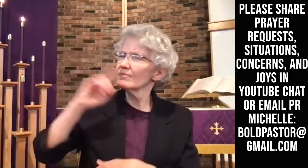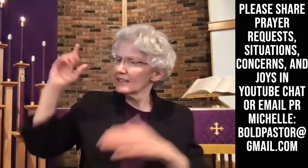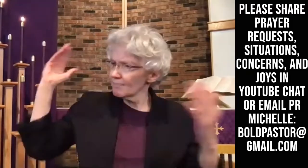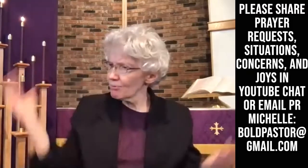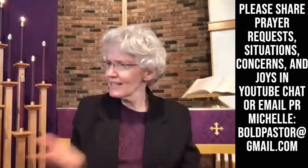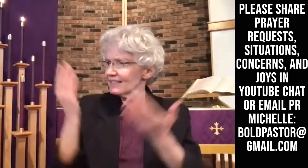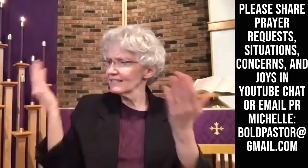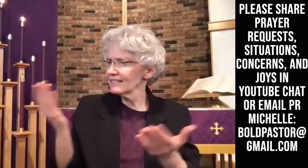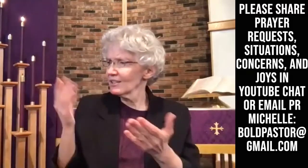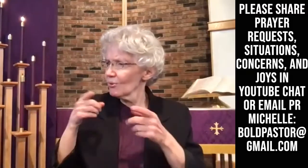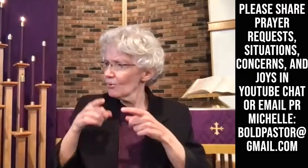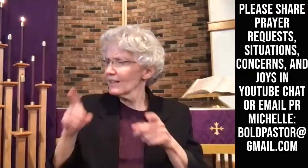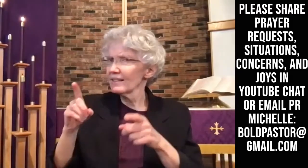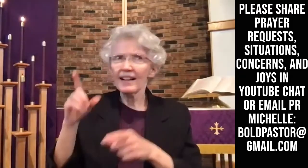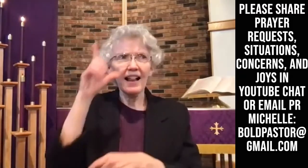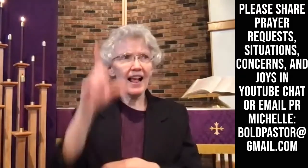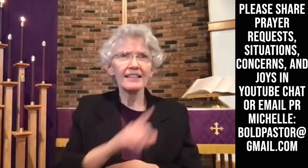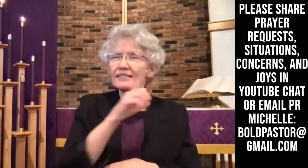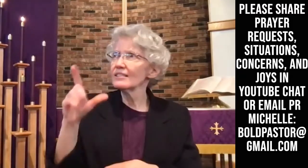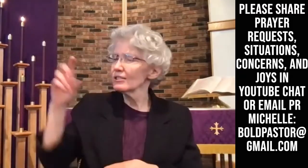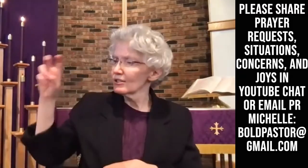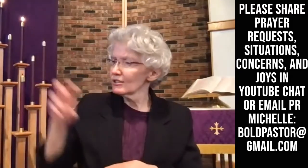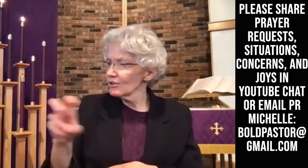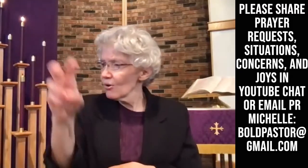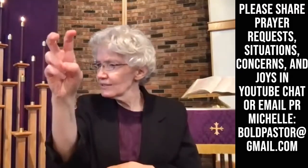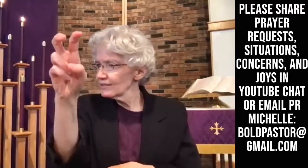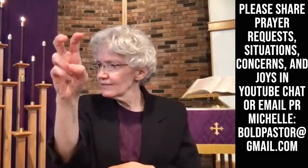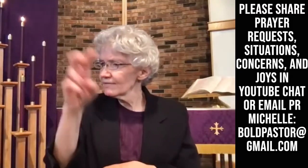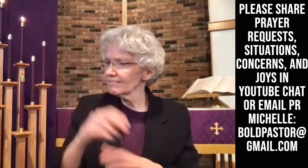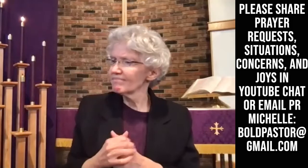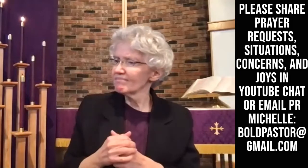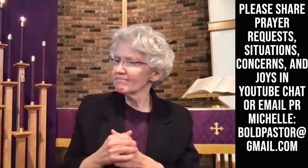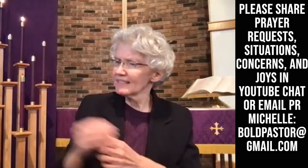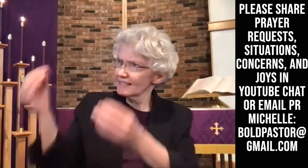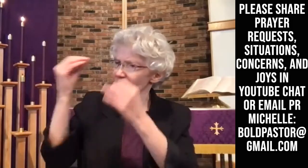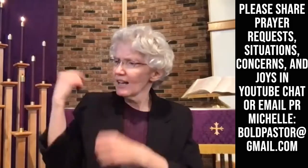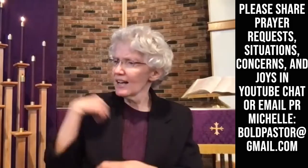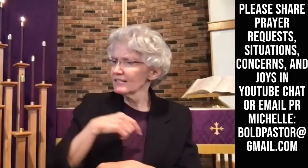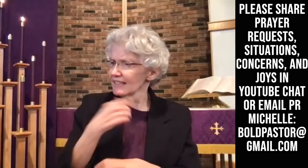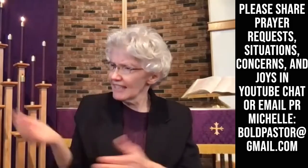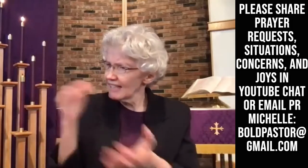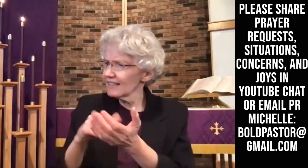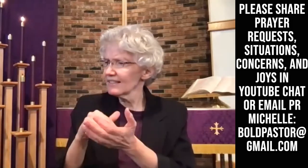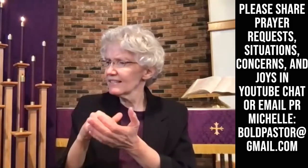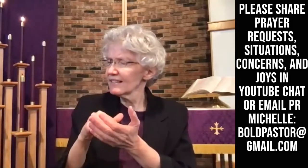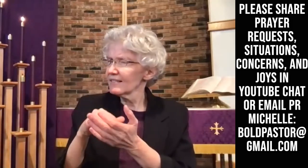Merciful God, help us know your presence during our Lent journey. Teach us again